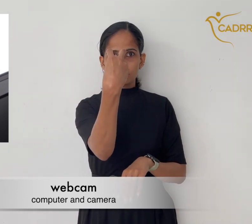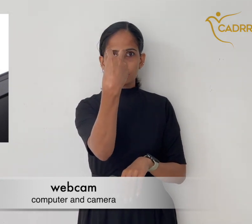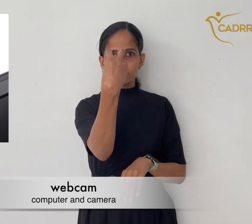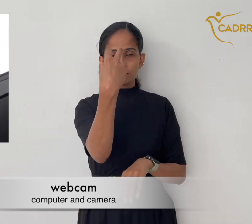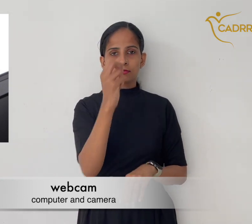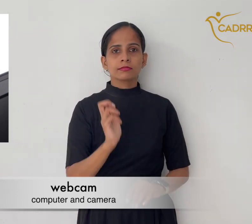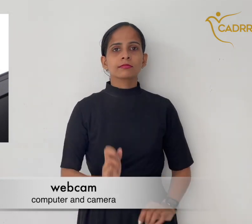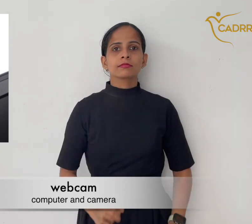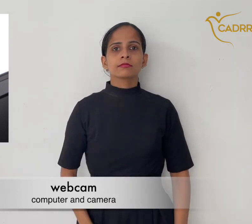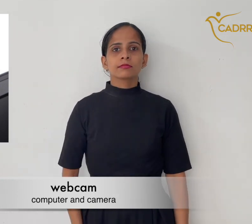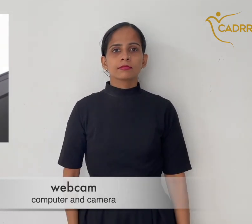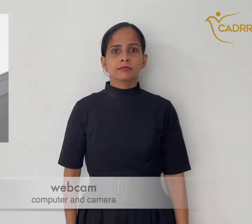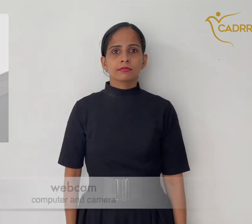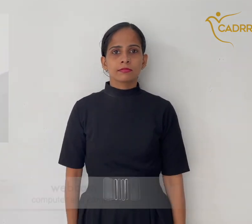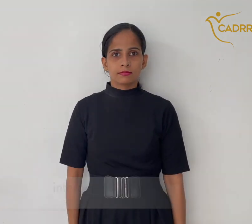Webcam.